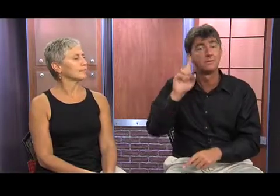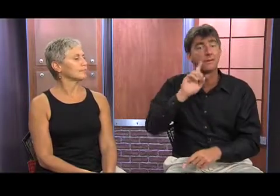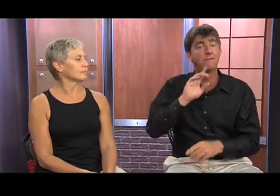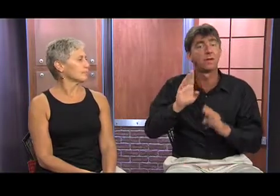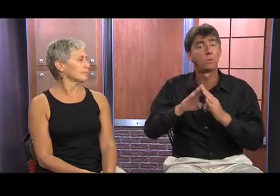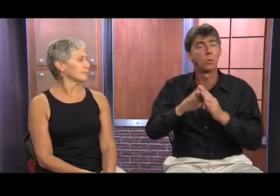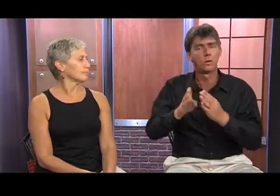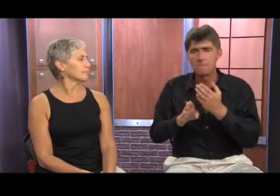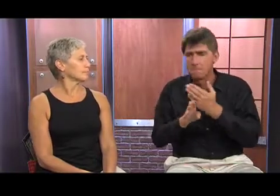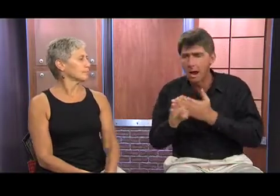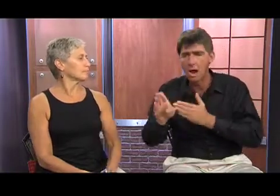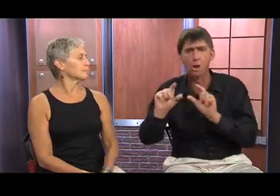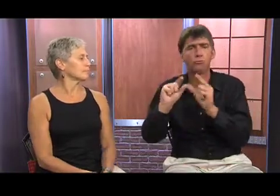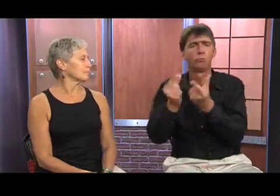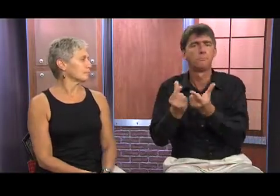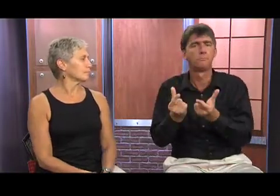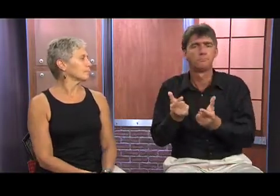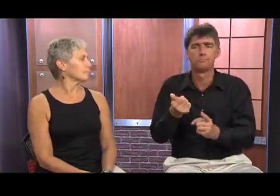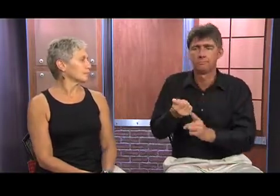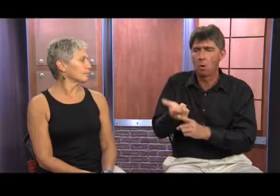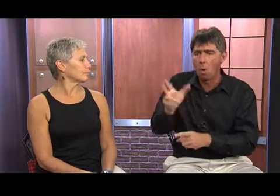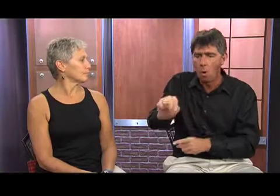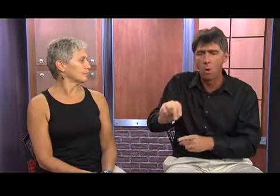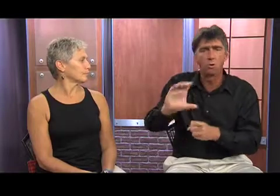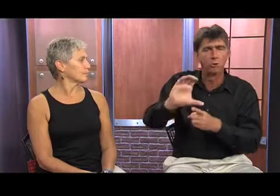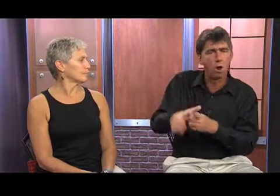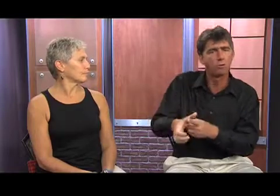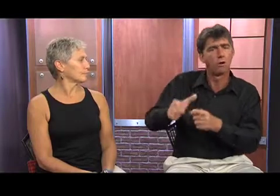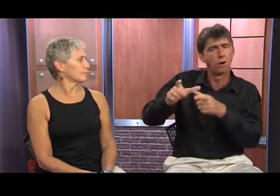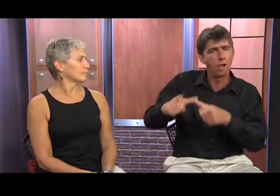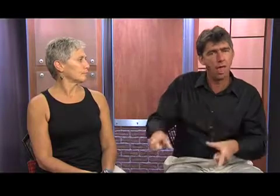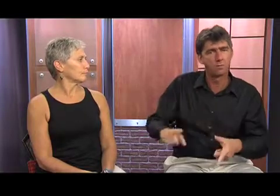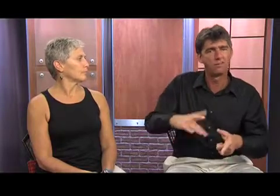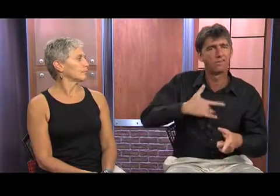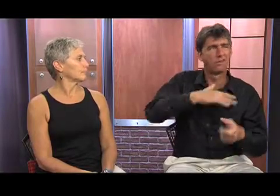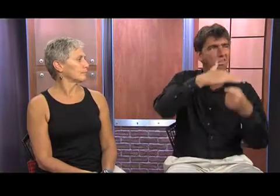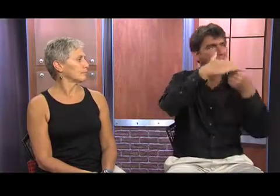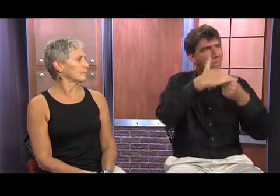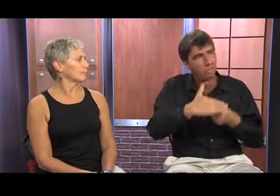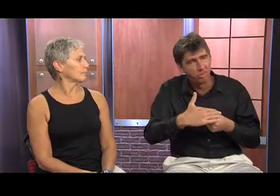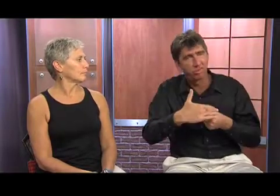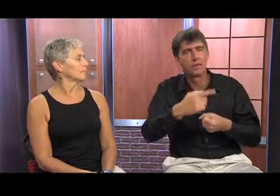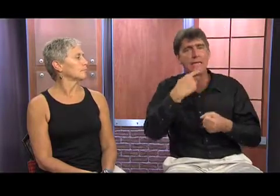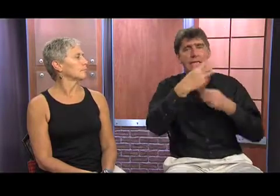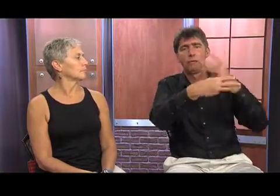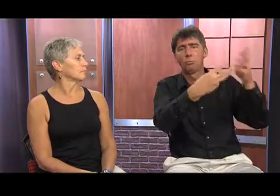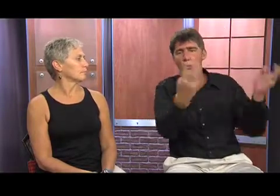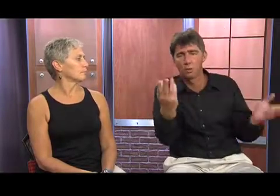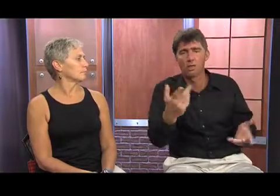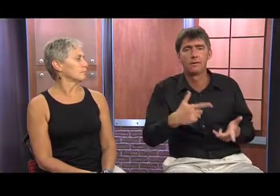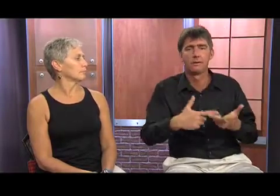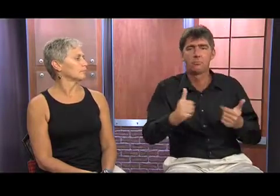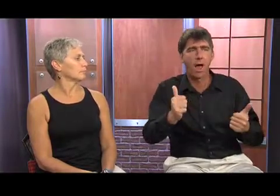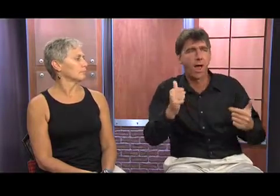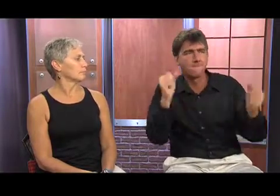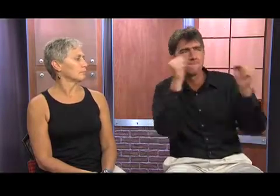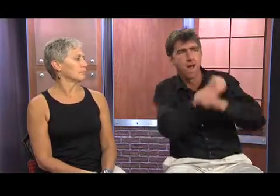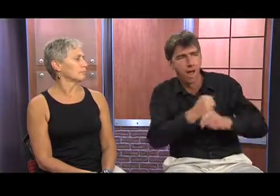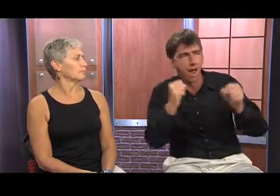and a minority group trying to gain access and acceptance in the community. I think it'd be quite enjoyable for